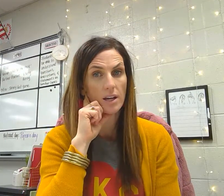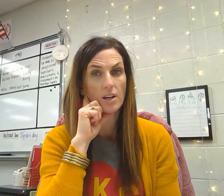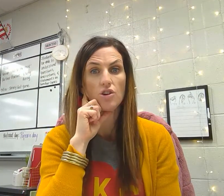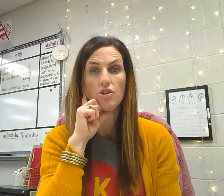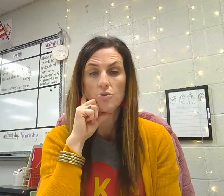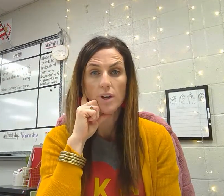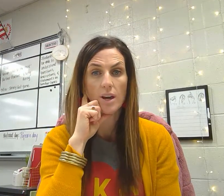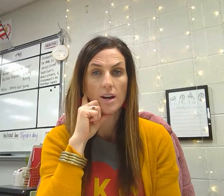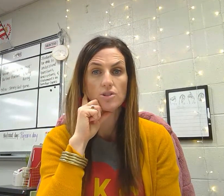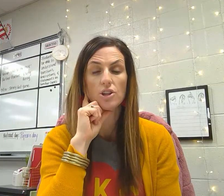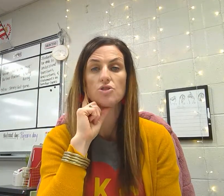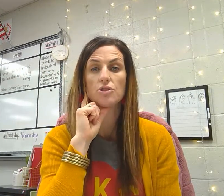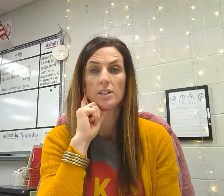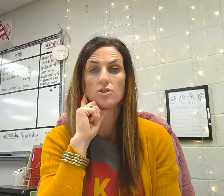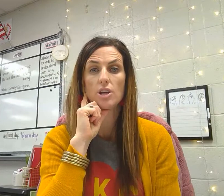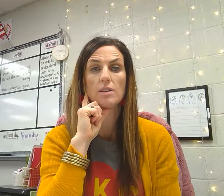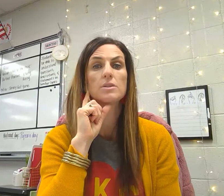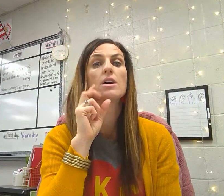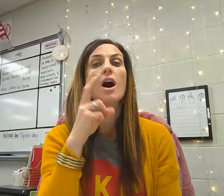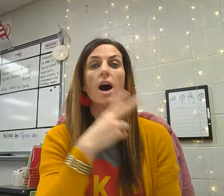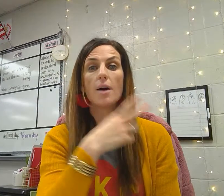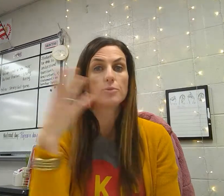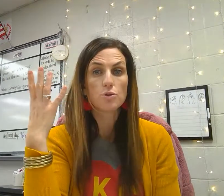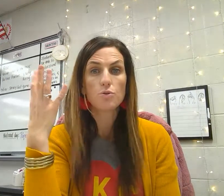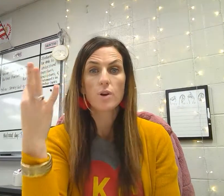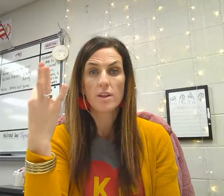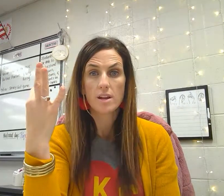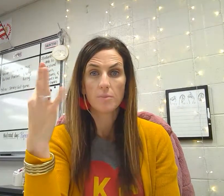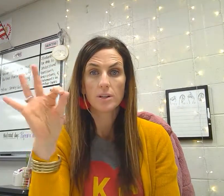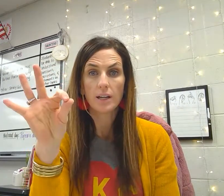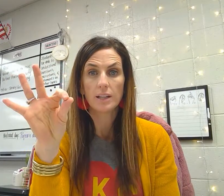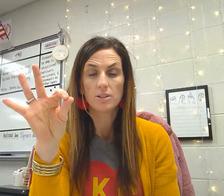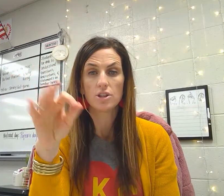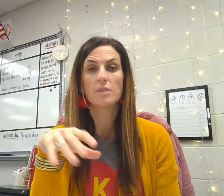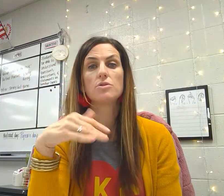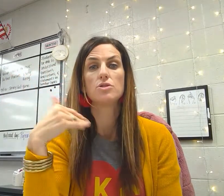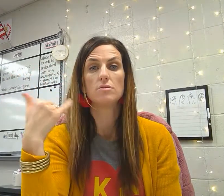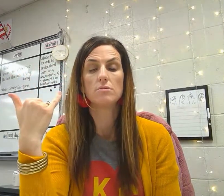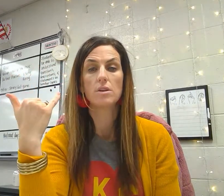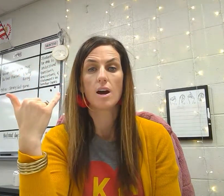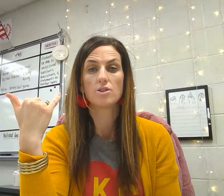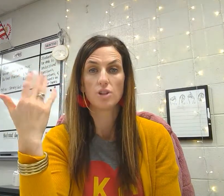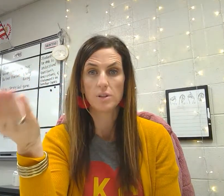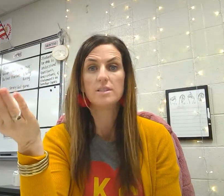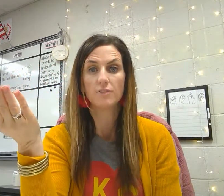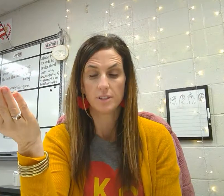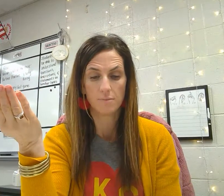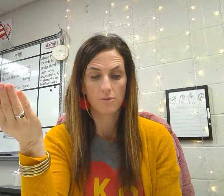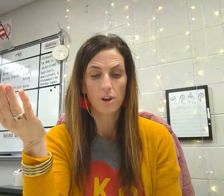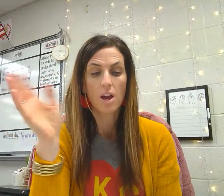9, you can change your hand shaped up to the number 9 hand shape to show a different amount.